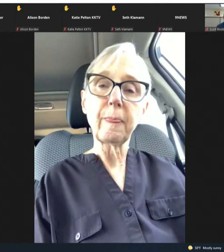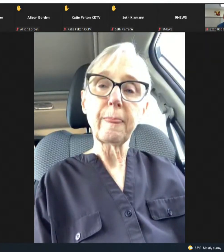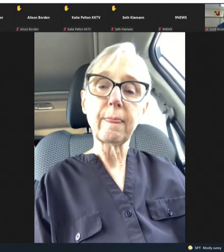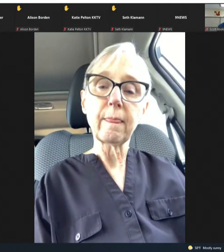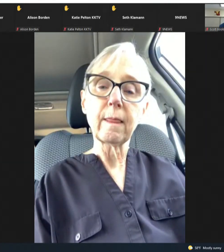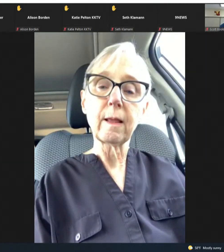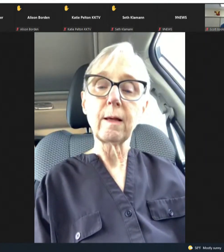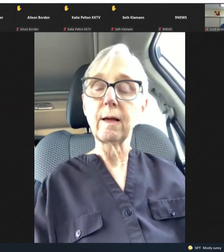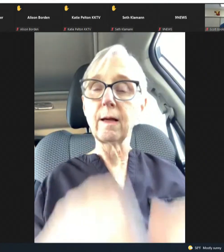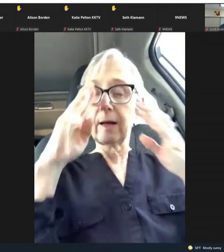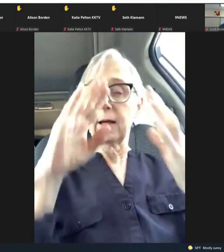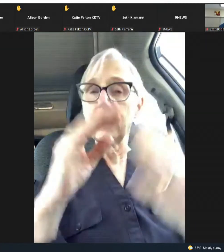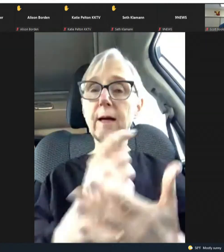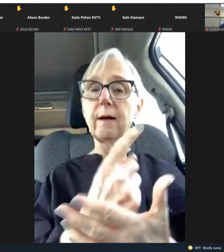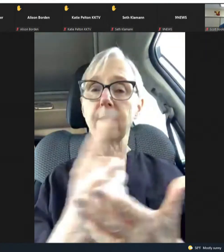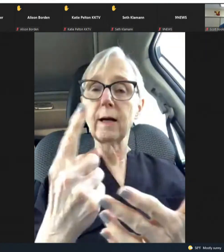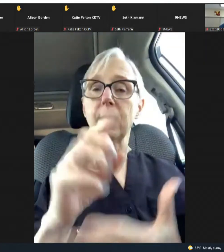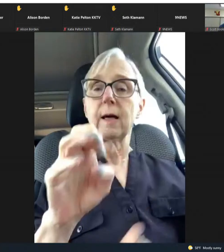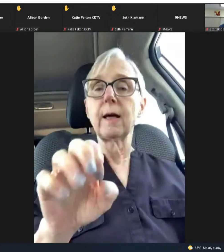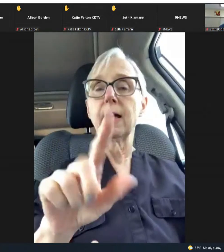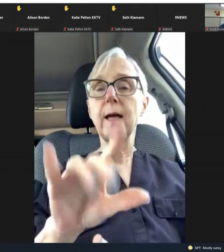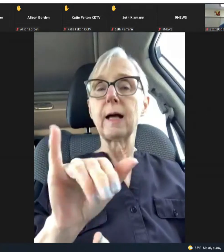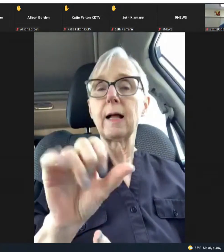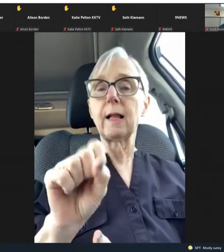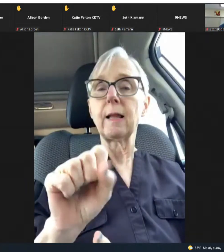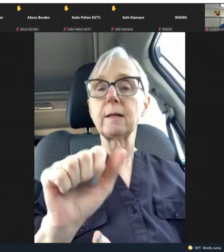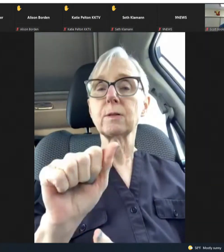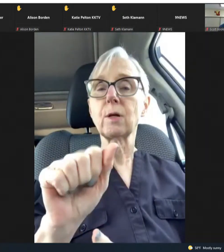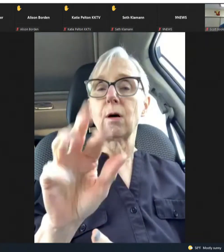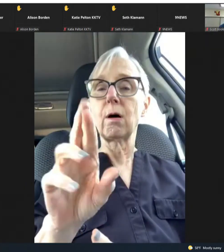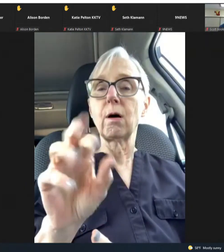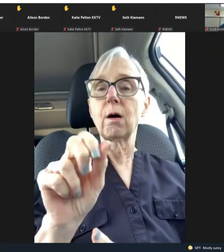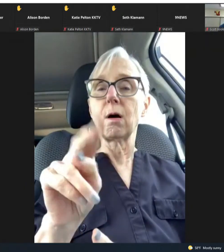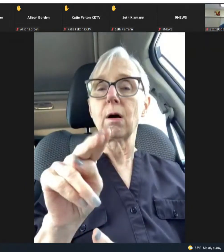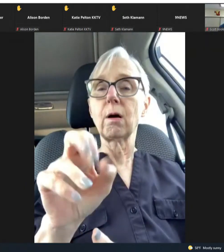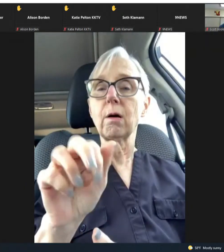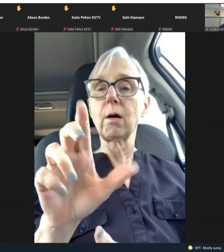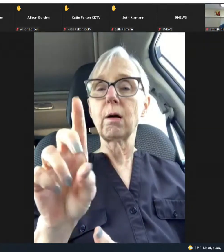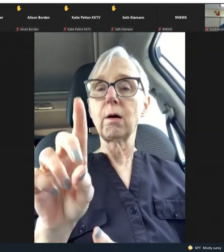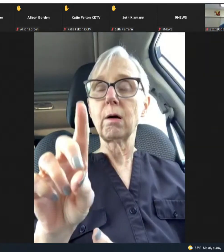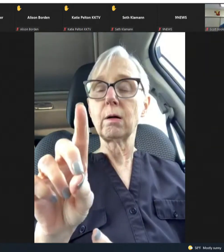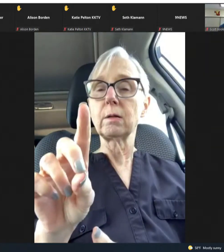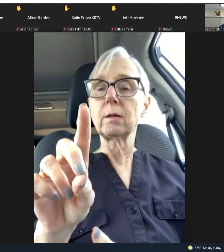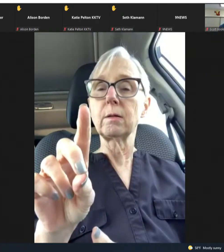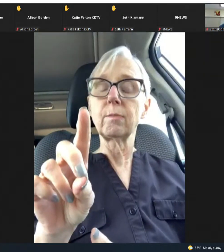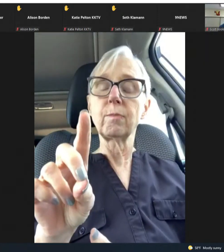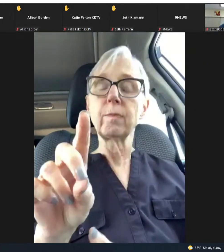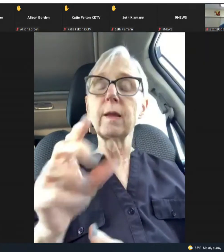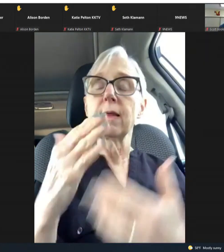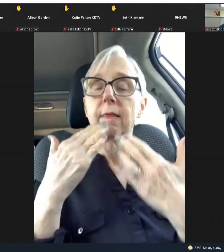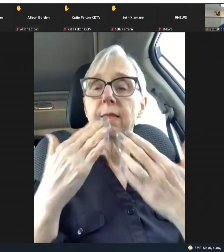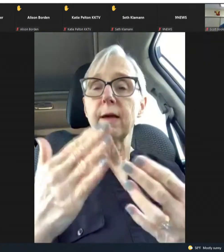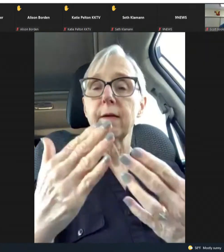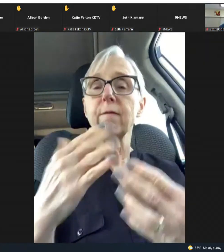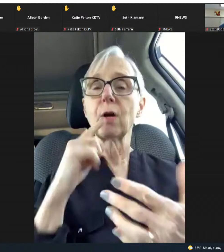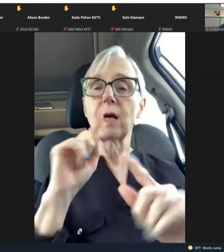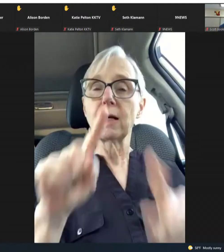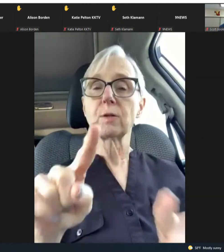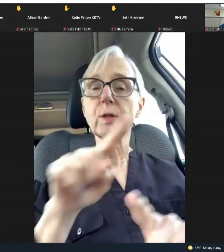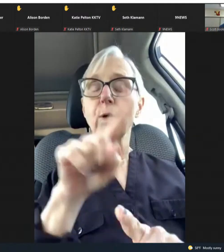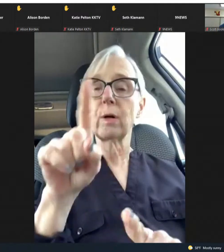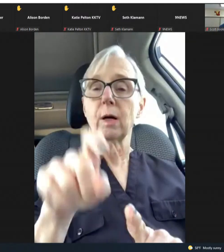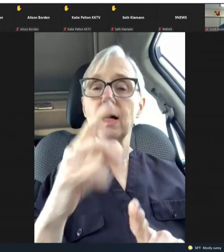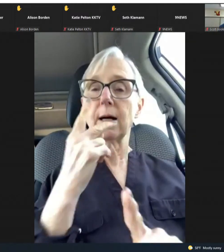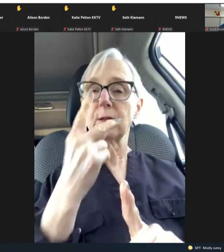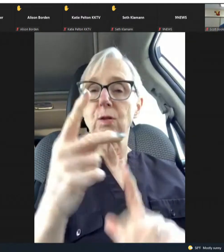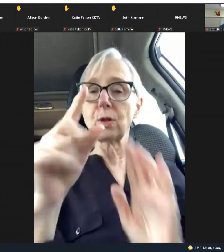Hey everyone, this is Ellis Arnold with Colorado Community Media and Newspapers. Thanks for taking our questions today. I saw that the graph